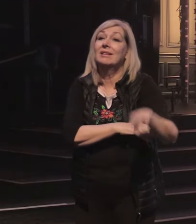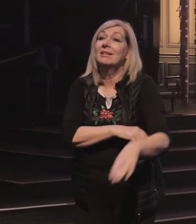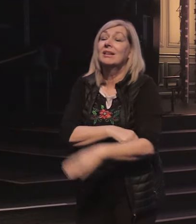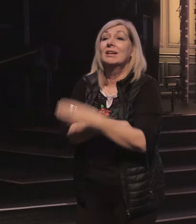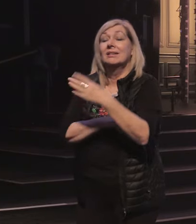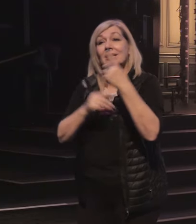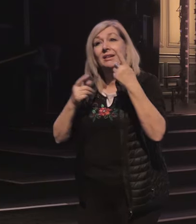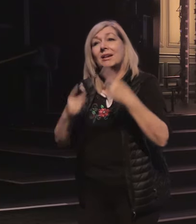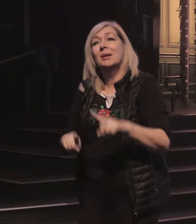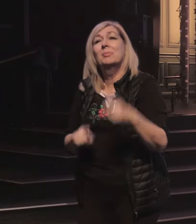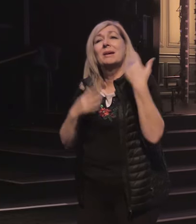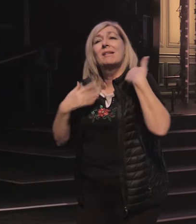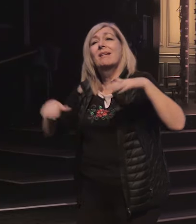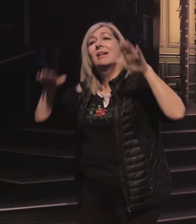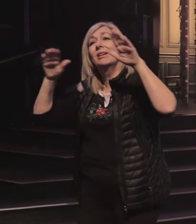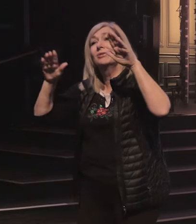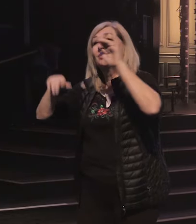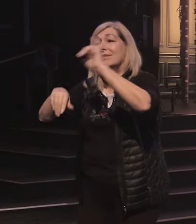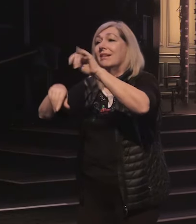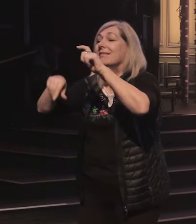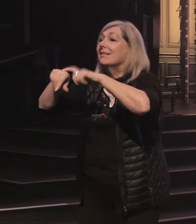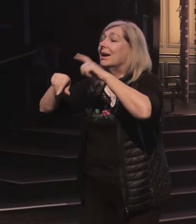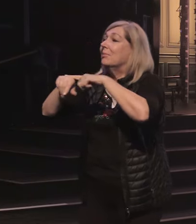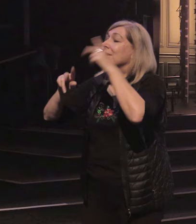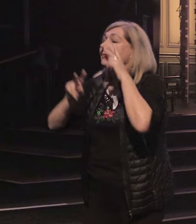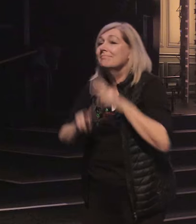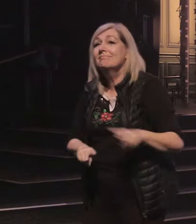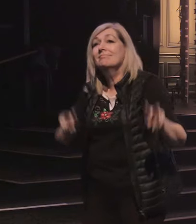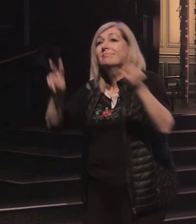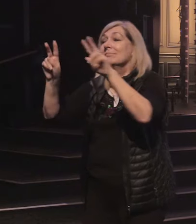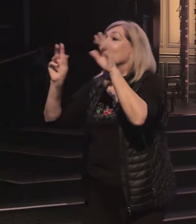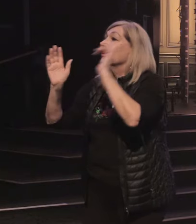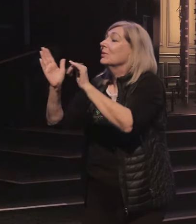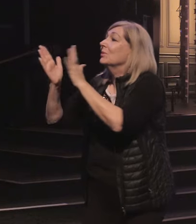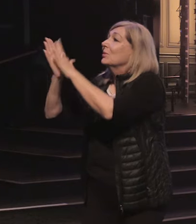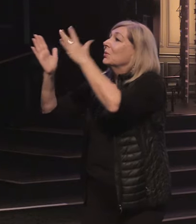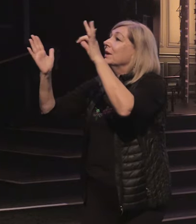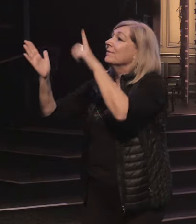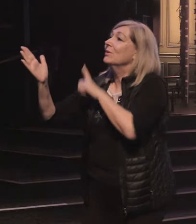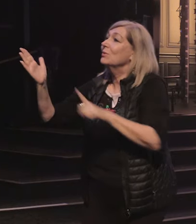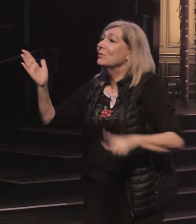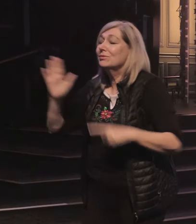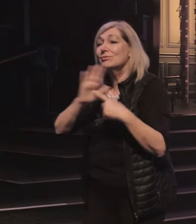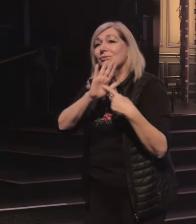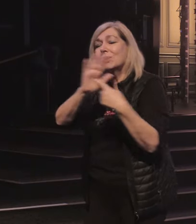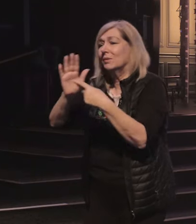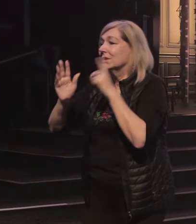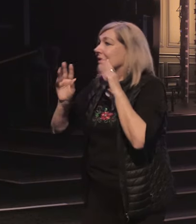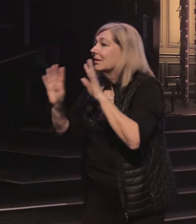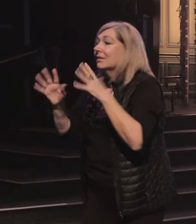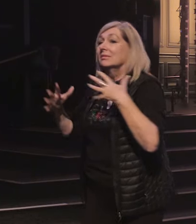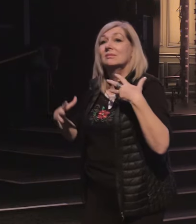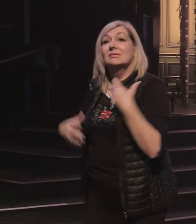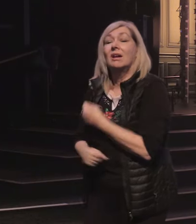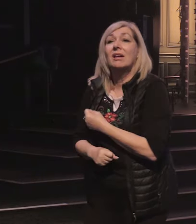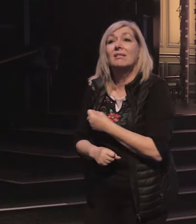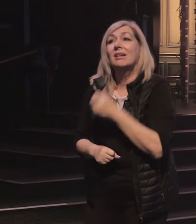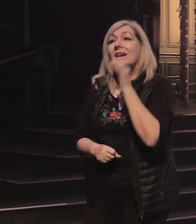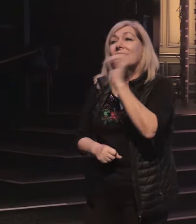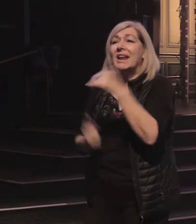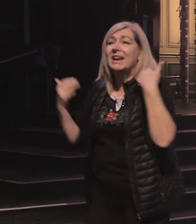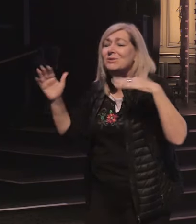angel of the Lord stood before them, and the glory of the Lord shone around them, and they were greatly afraid. Then the angel said to them,